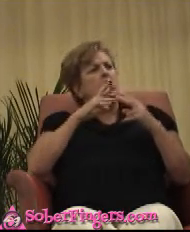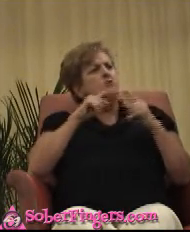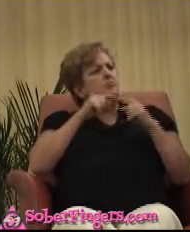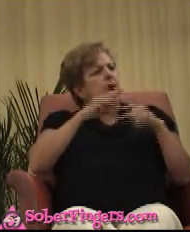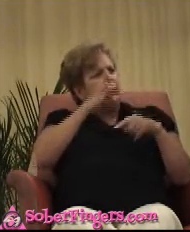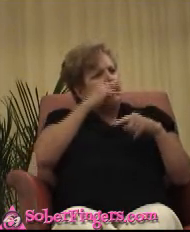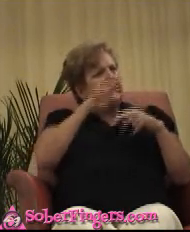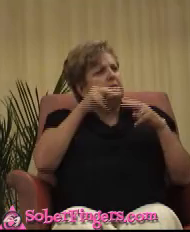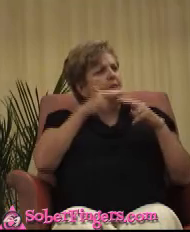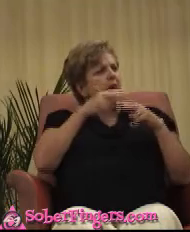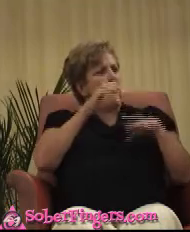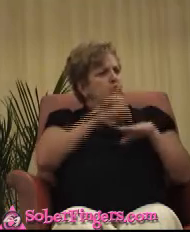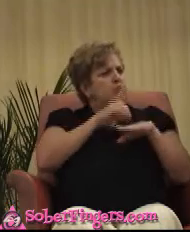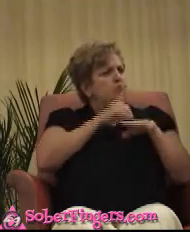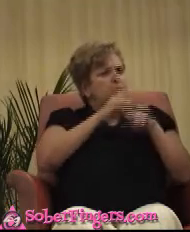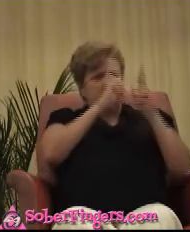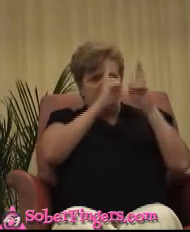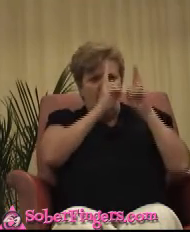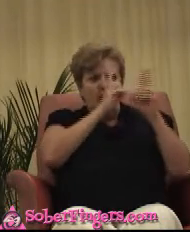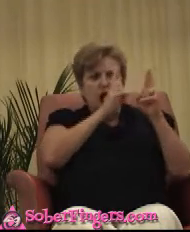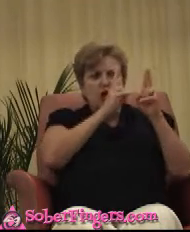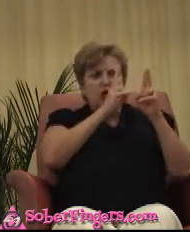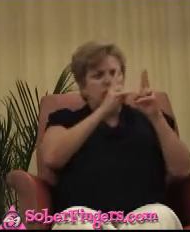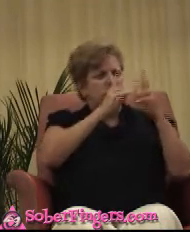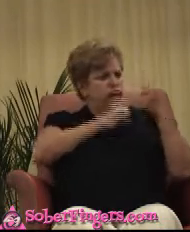honor, country, character, honesty, integrity.